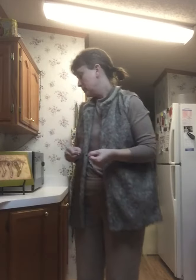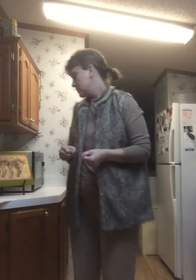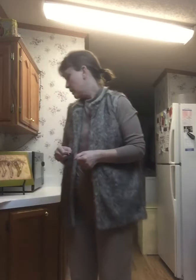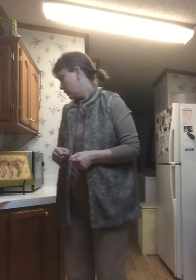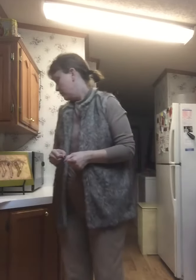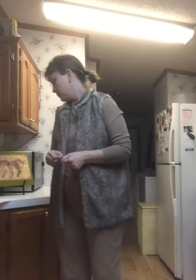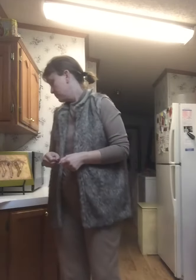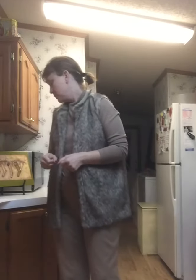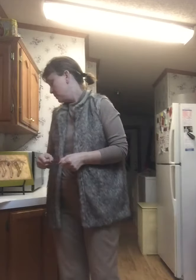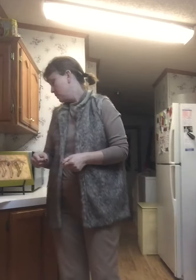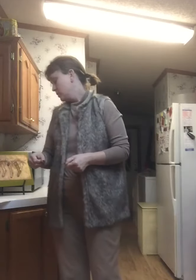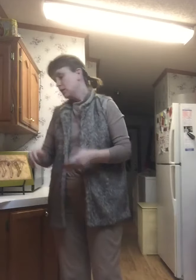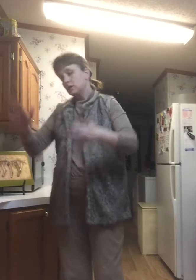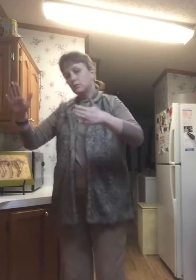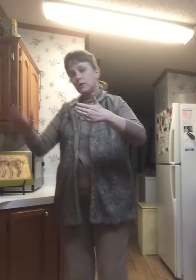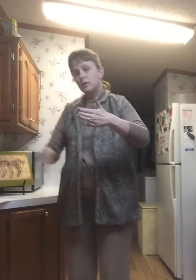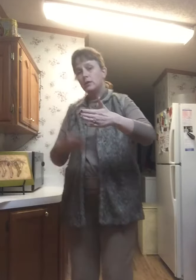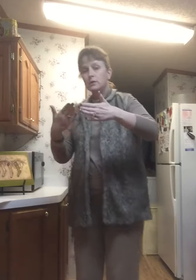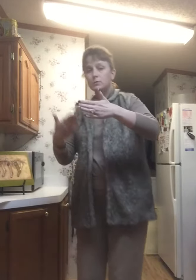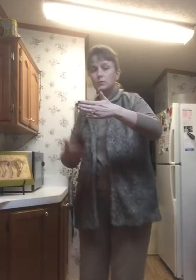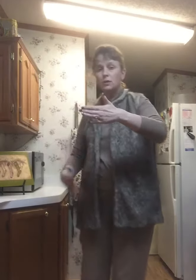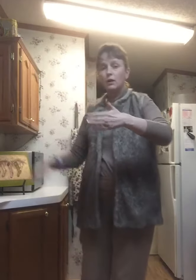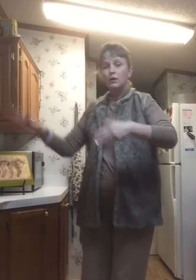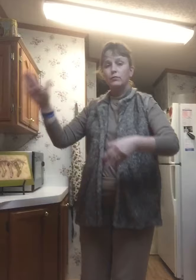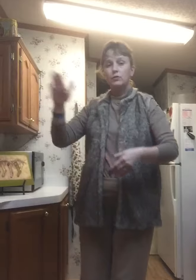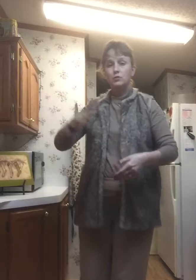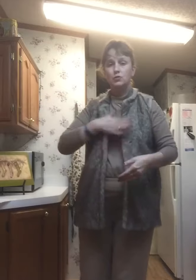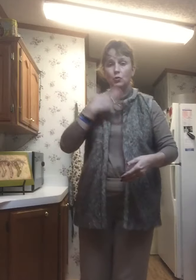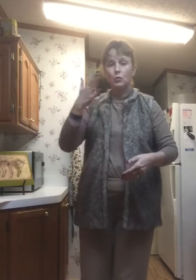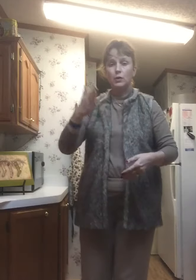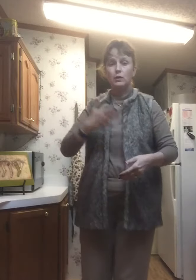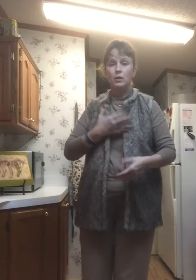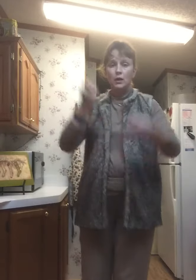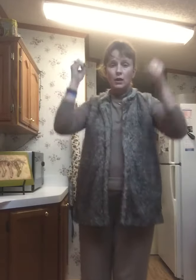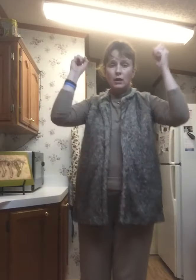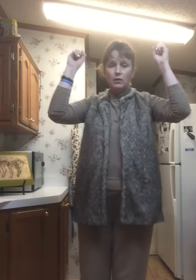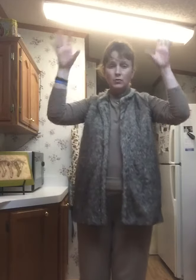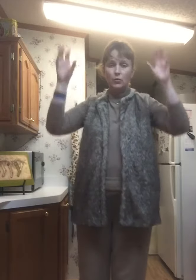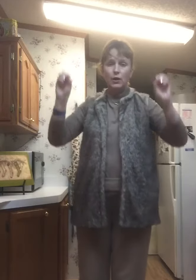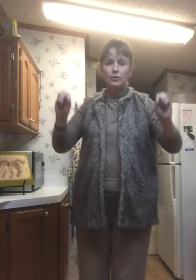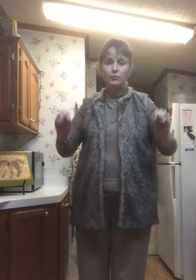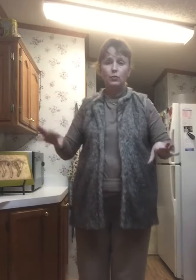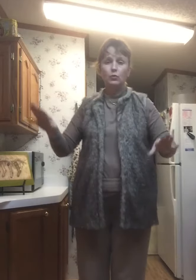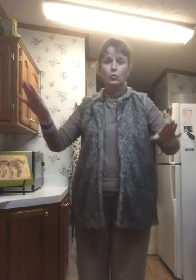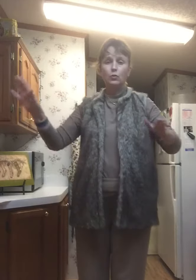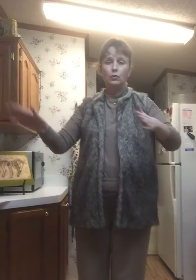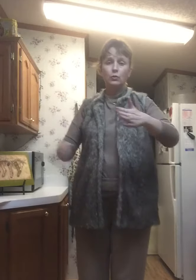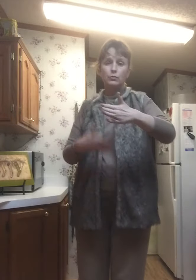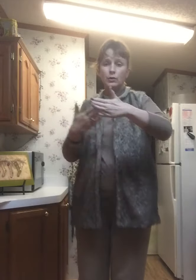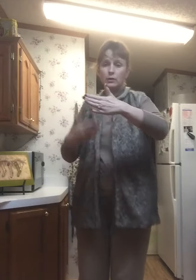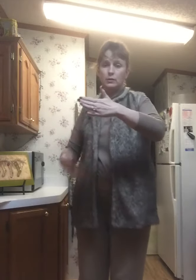it's sweet hymns of joy and grateful